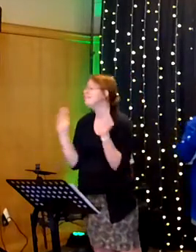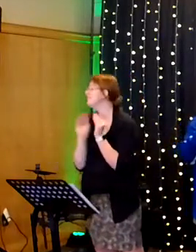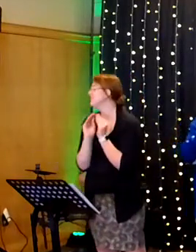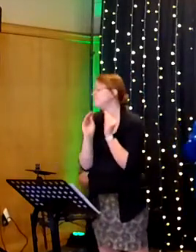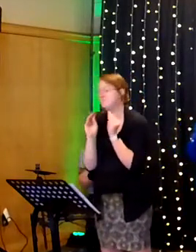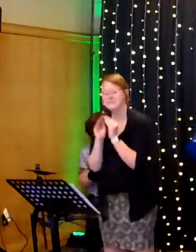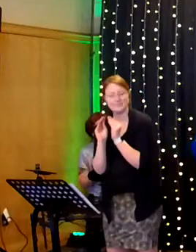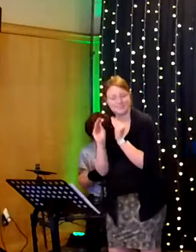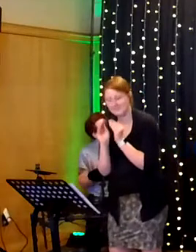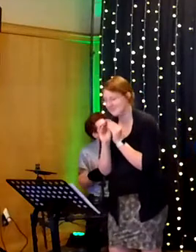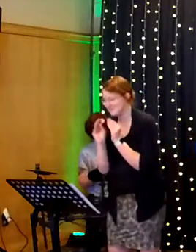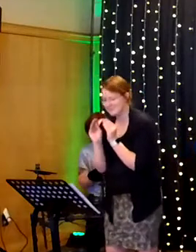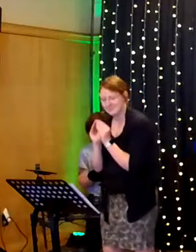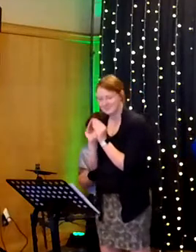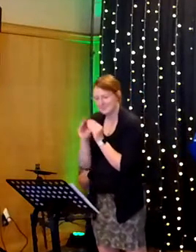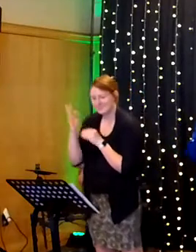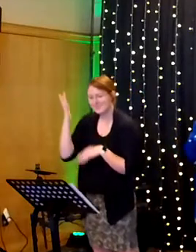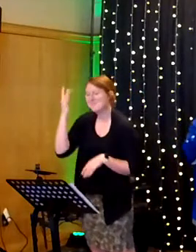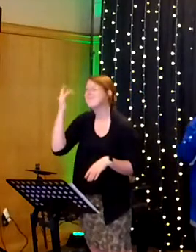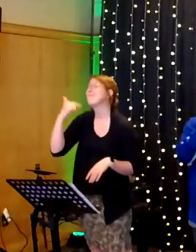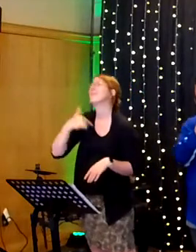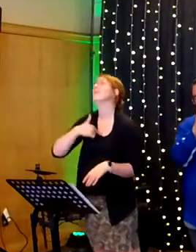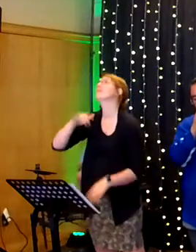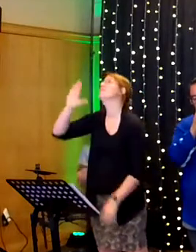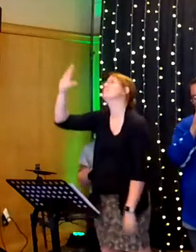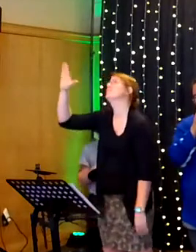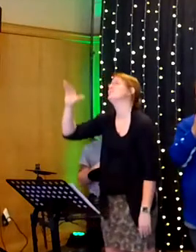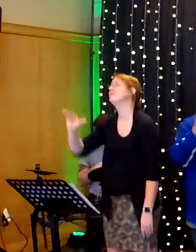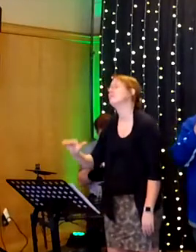a slave to fear.